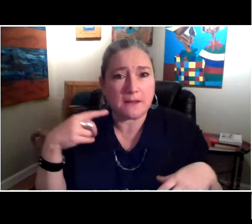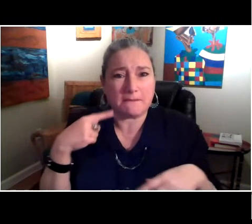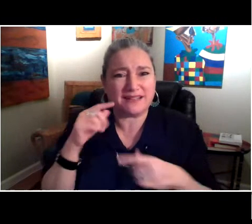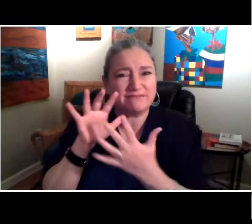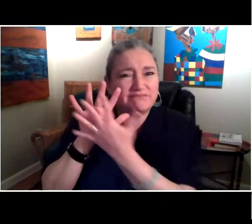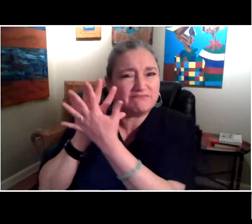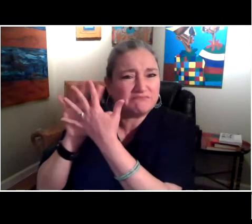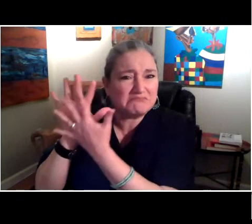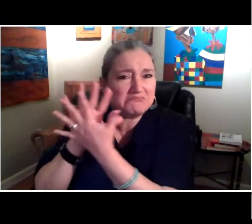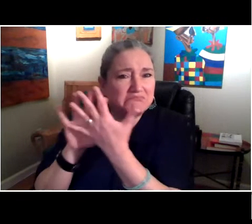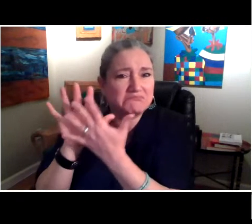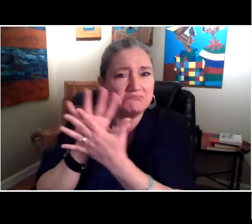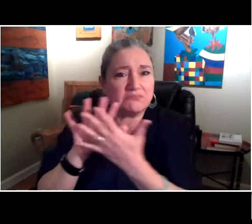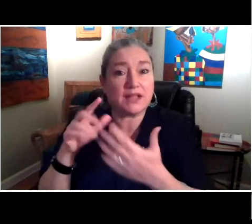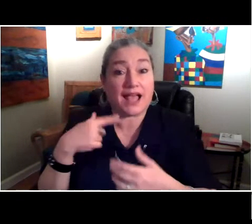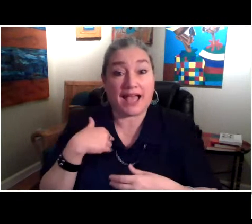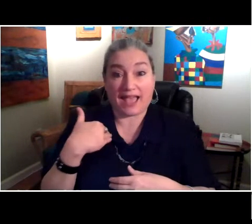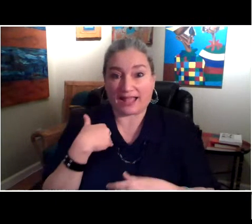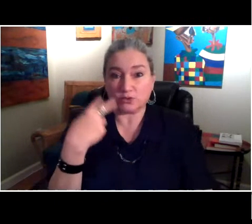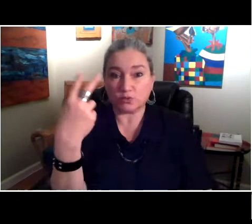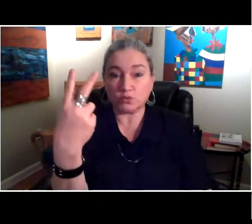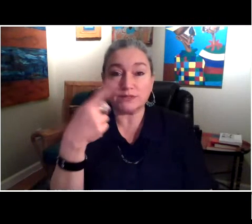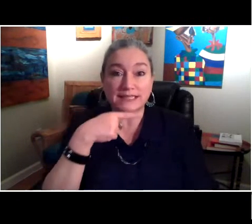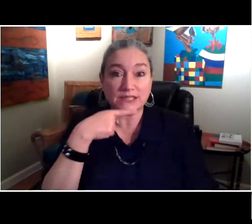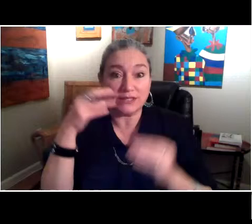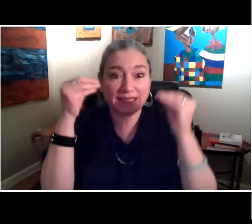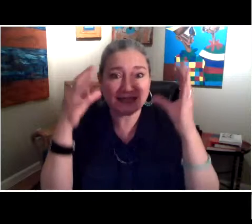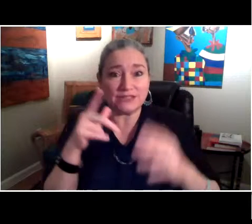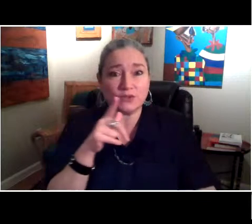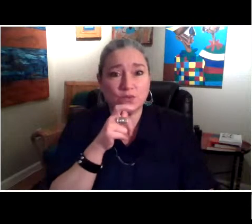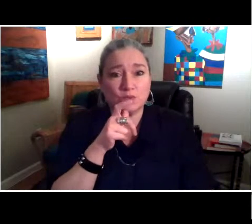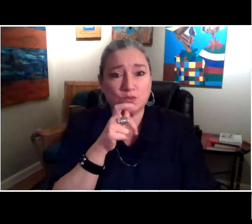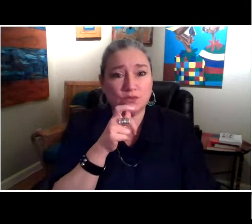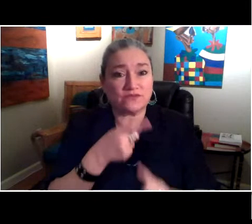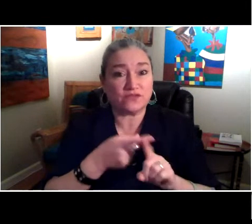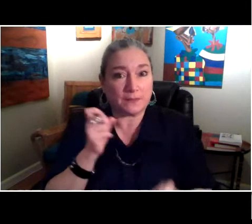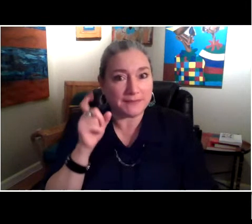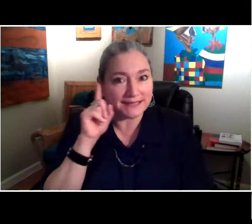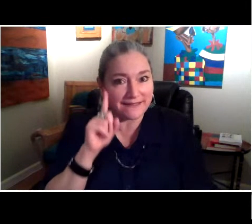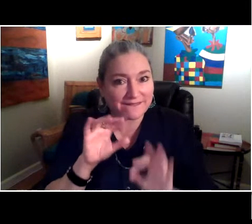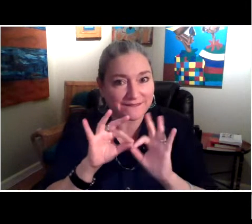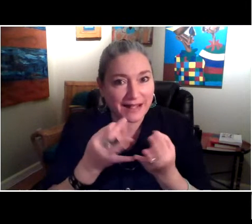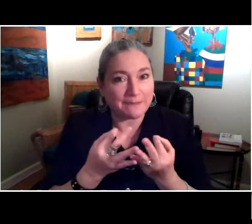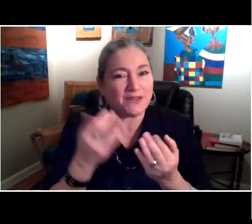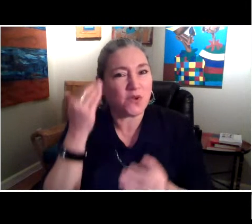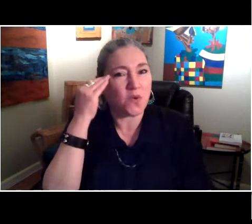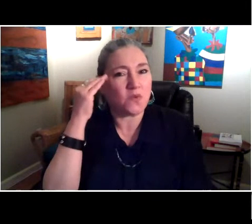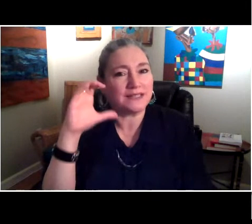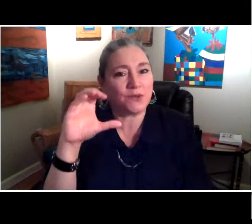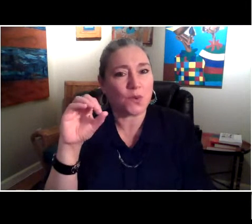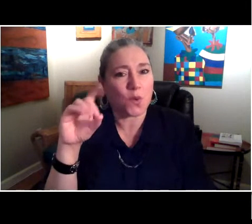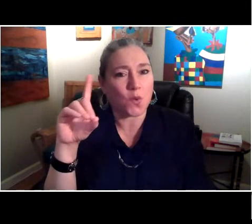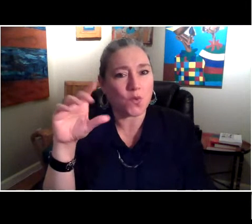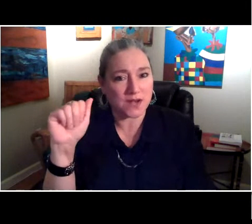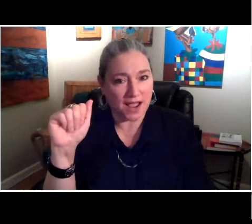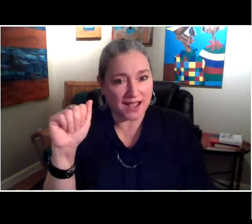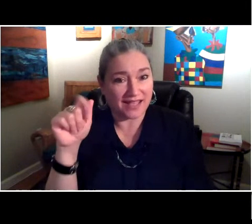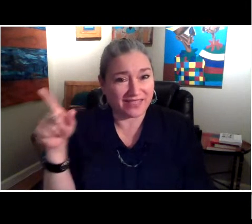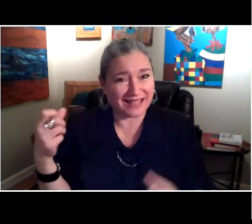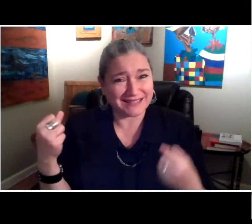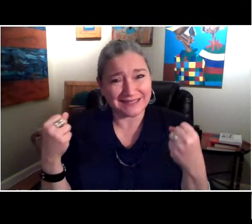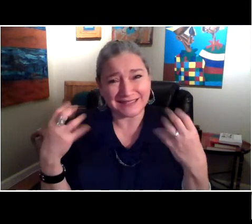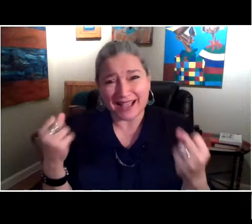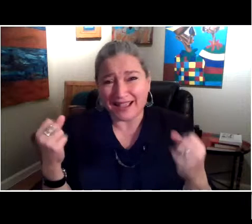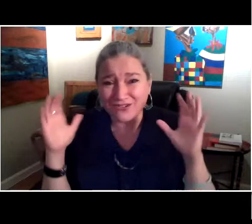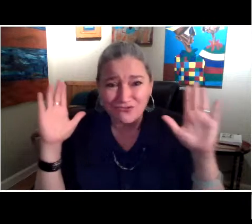he drew this piece of art and talked about how with the FM system, I could hear noises, but it was all muffled. I had